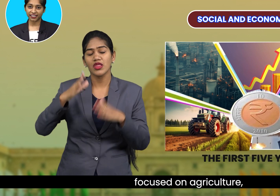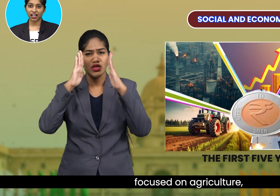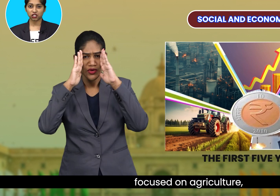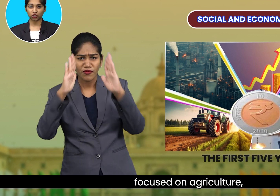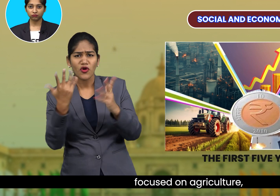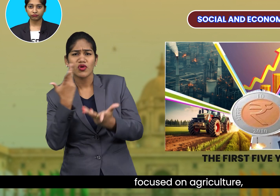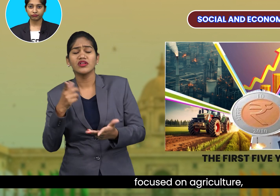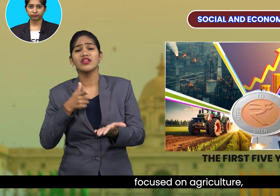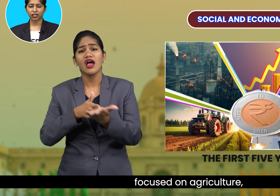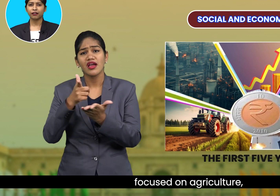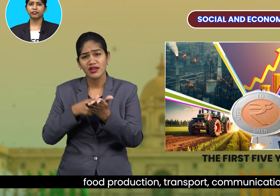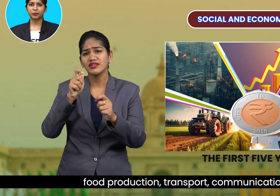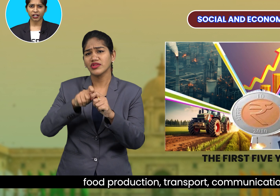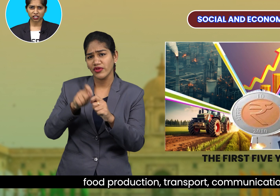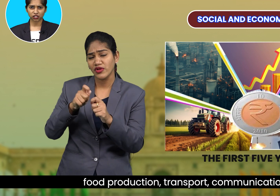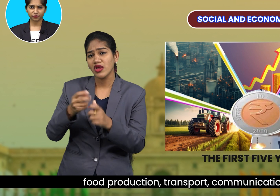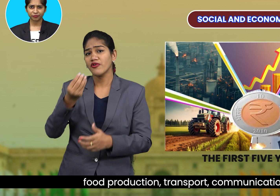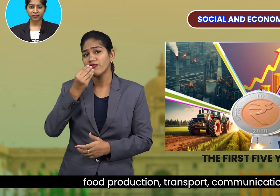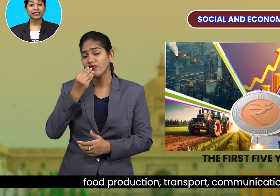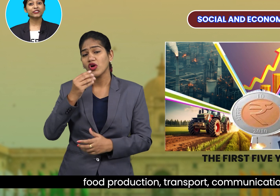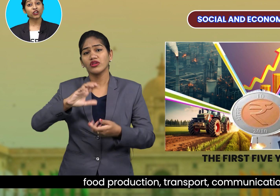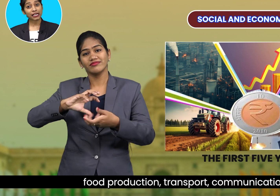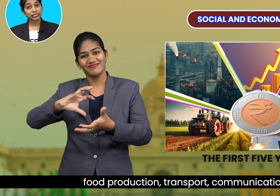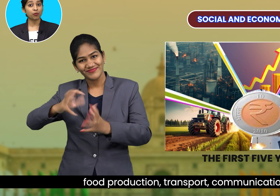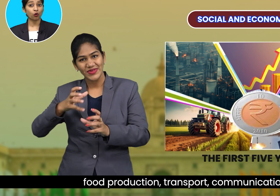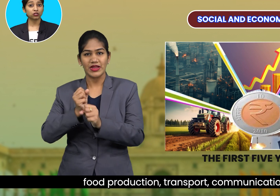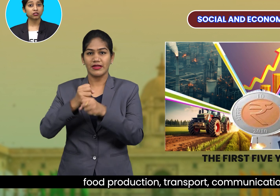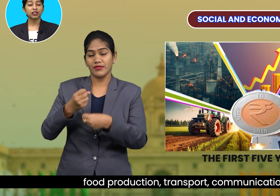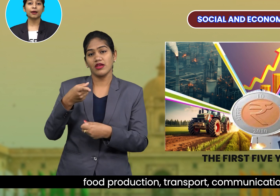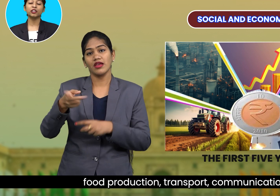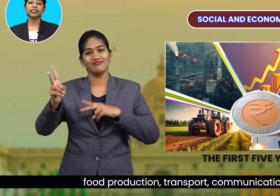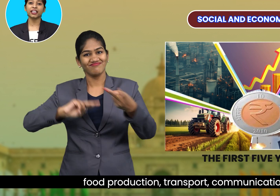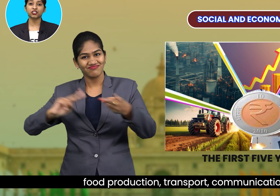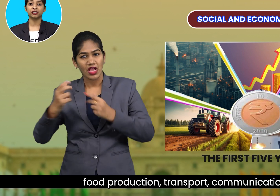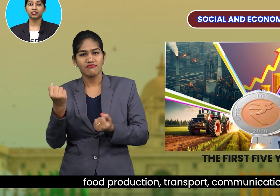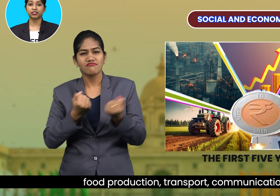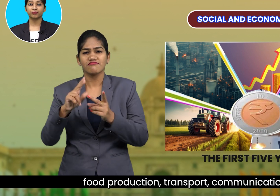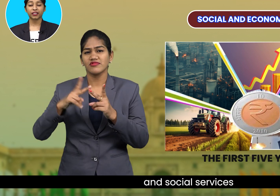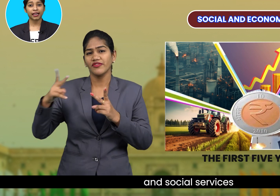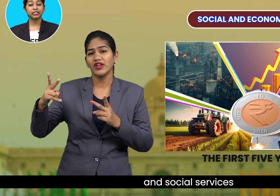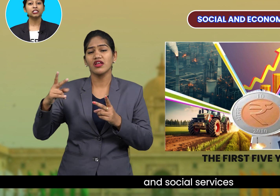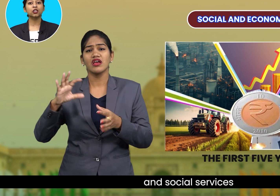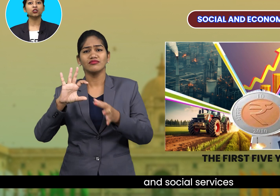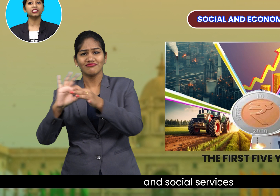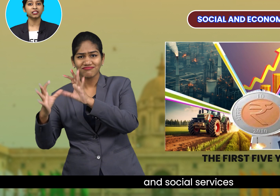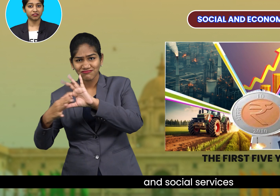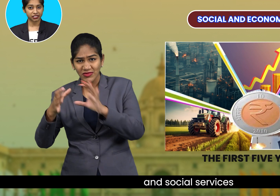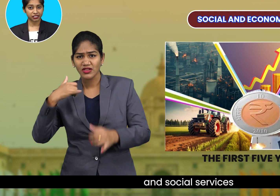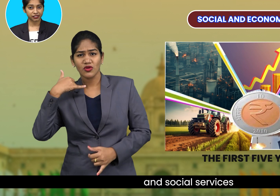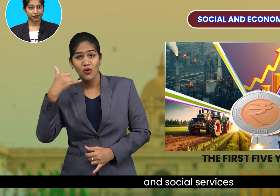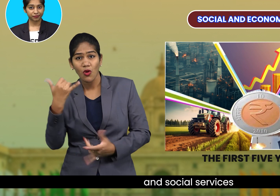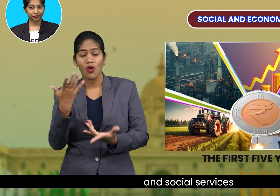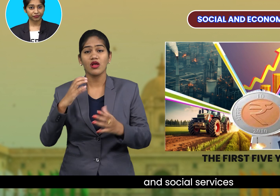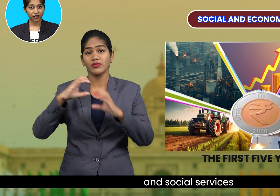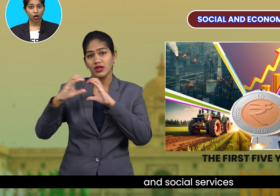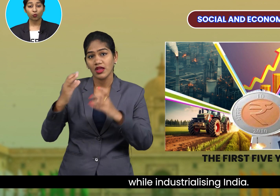focused on agriculture, food production, transport, communications and social